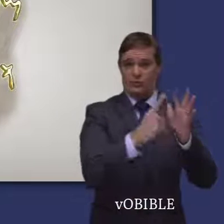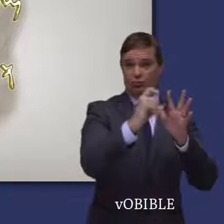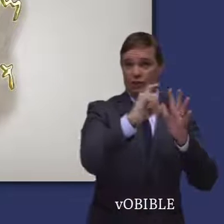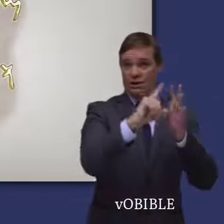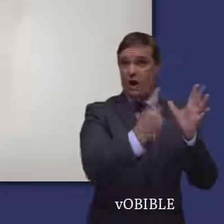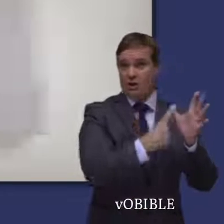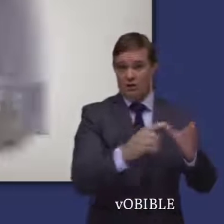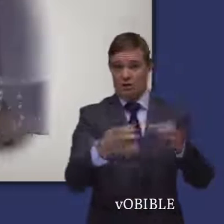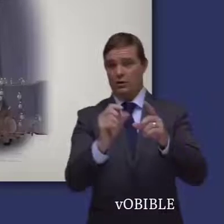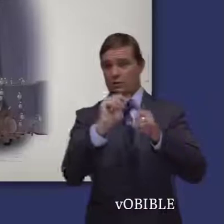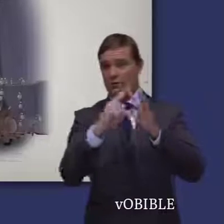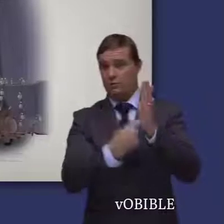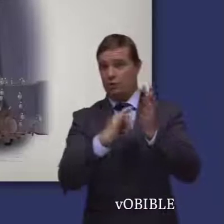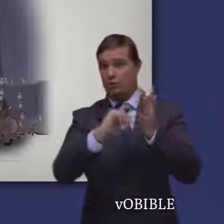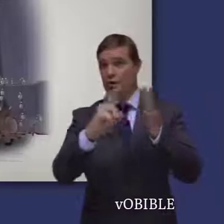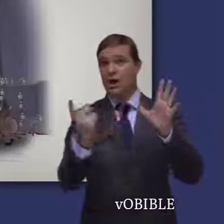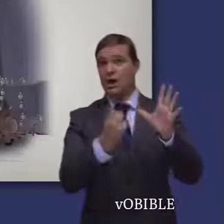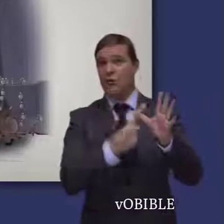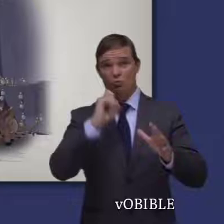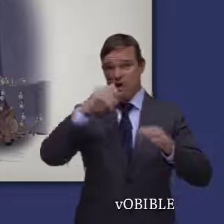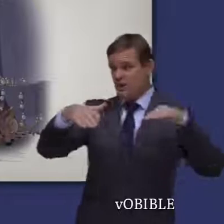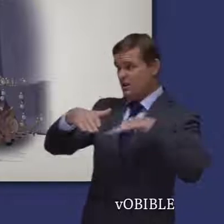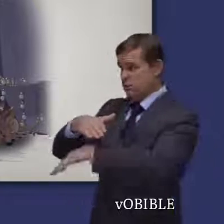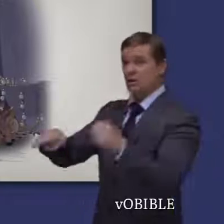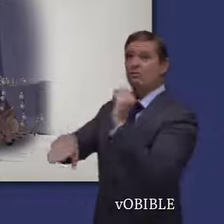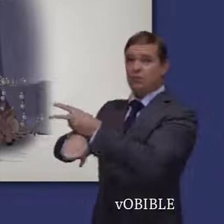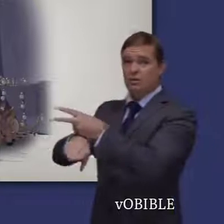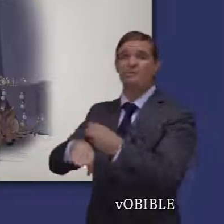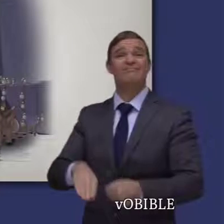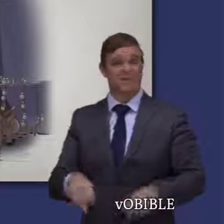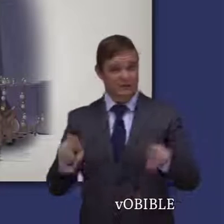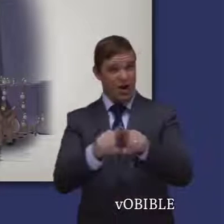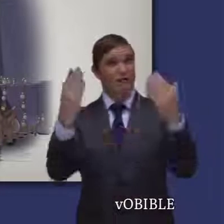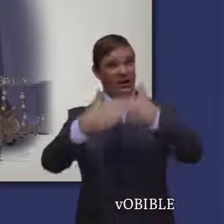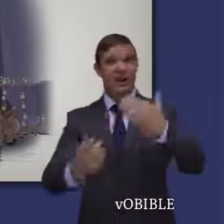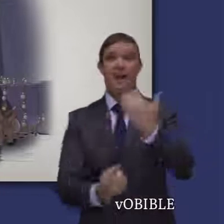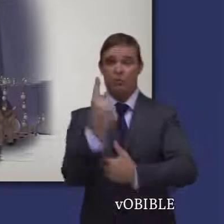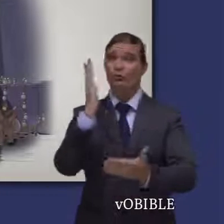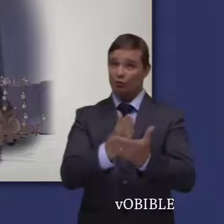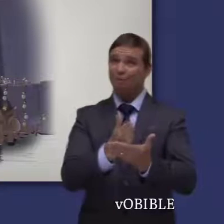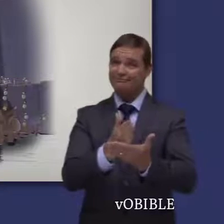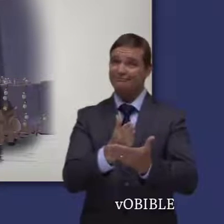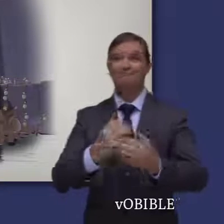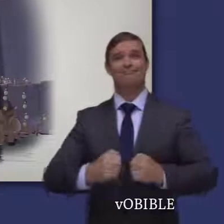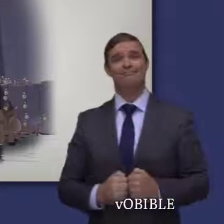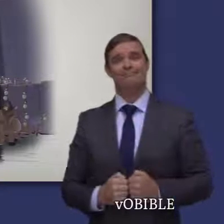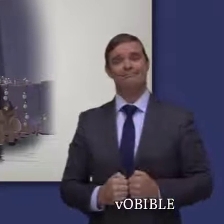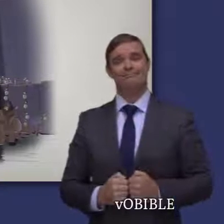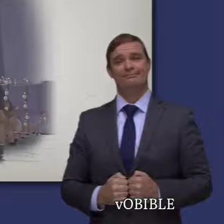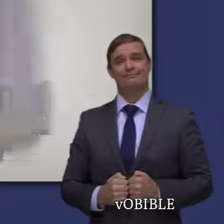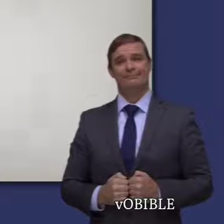handwriting warns of the conquest of Babylon by the Medes and the Persians. Babylon falls that very